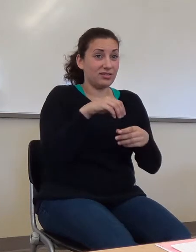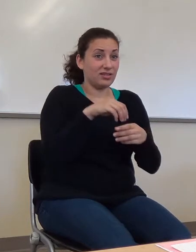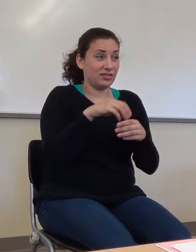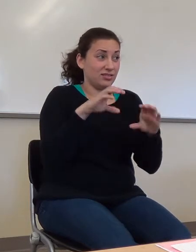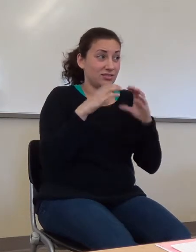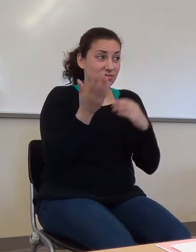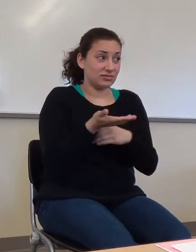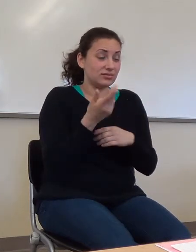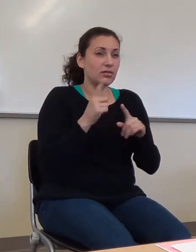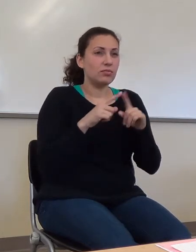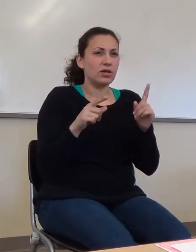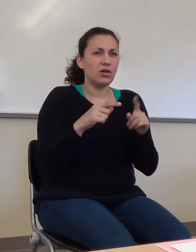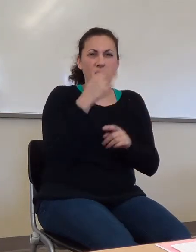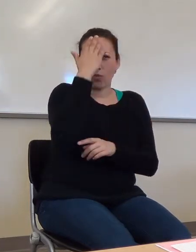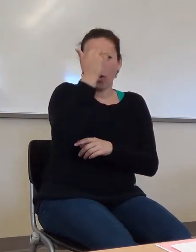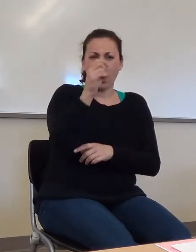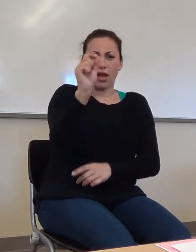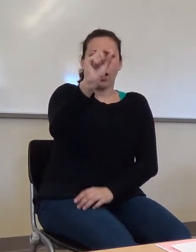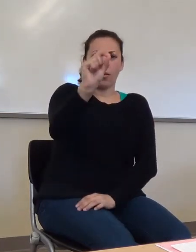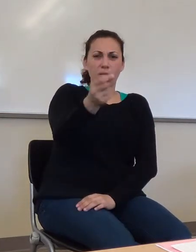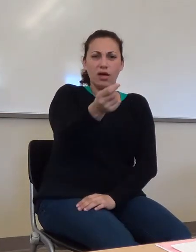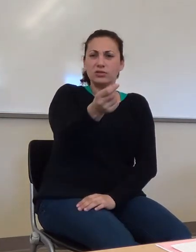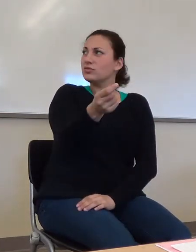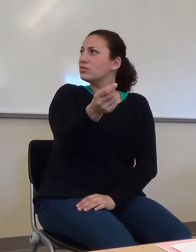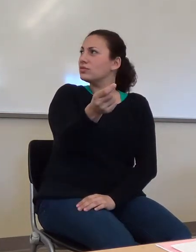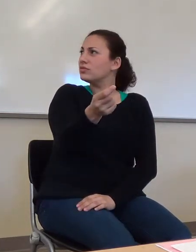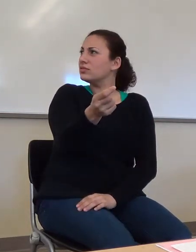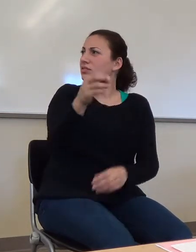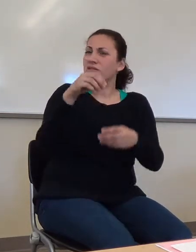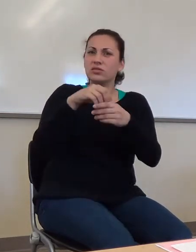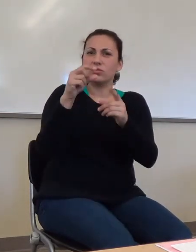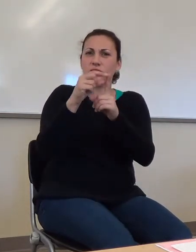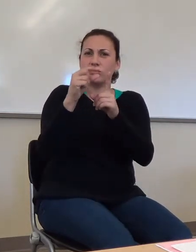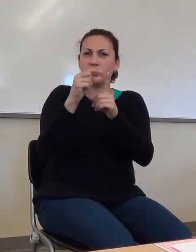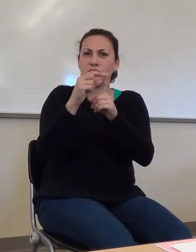why is the apostrophe in that word